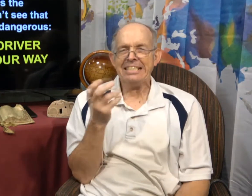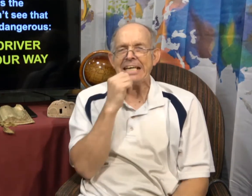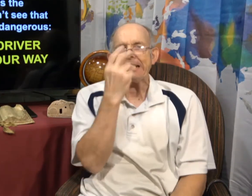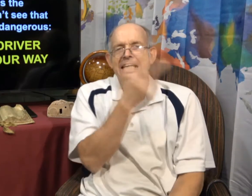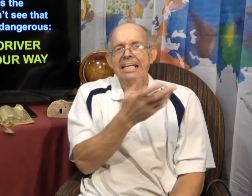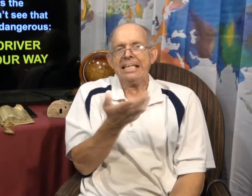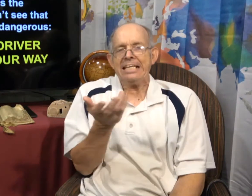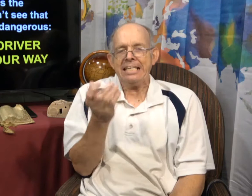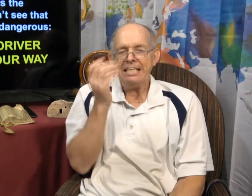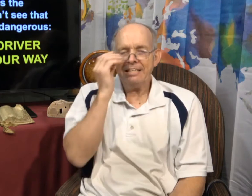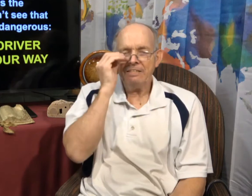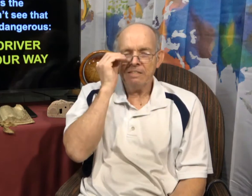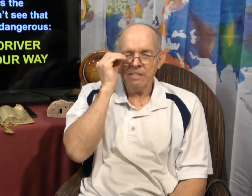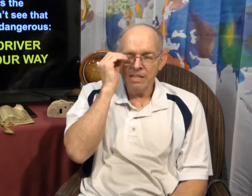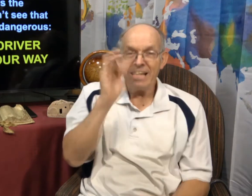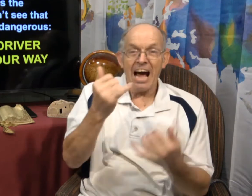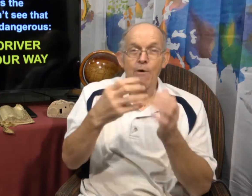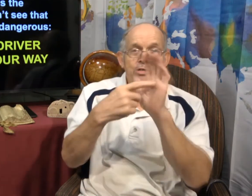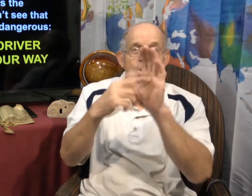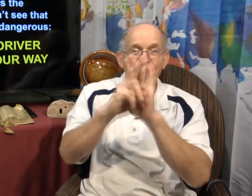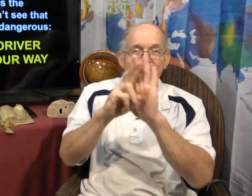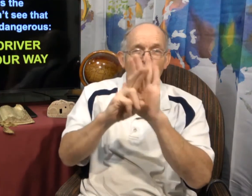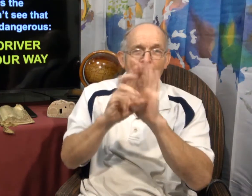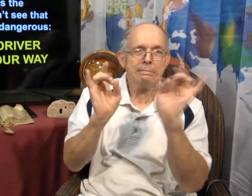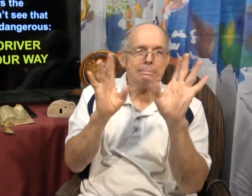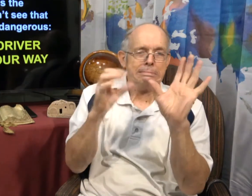Let's see. Now, let's show you Peter.